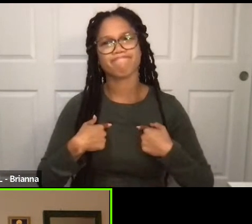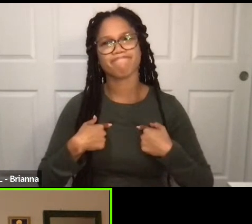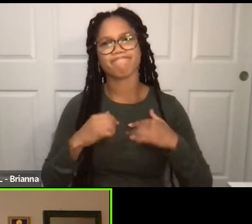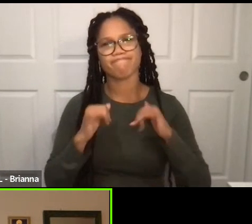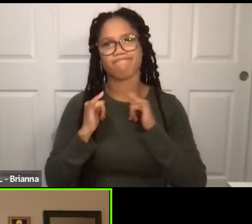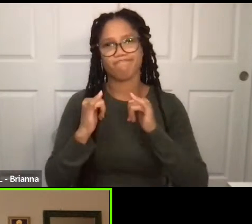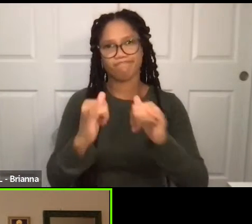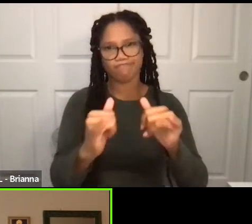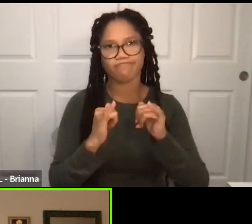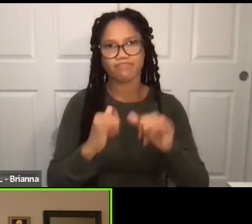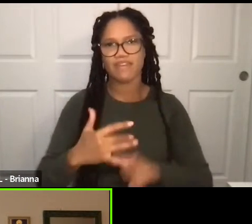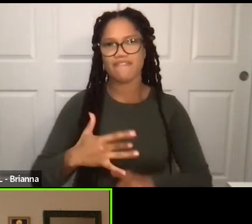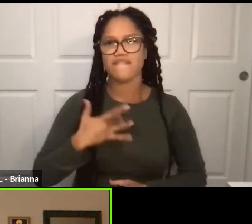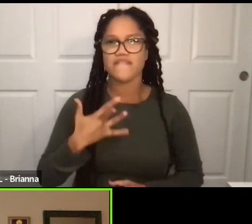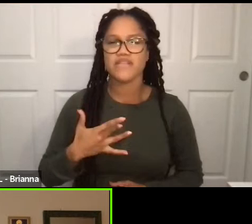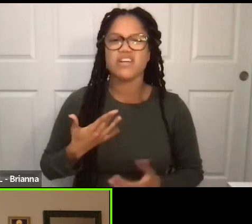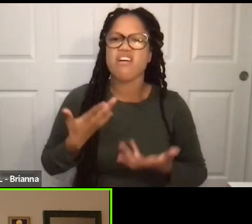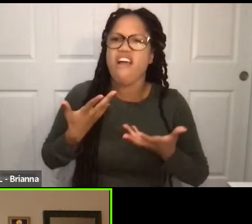last several weeks, and